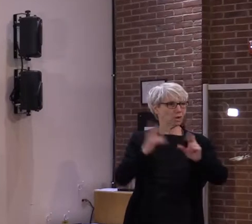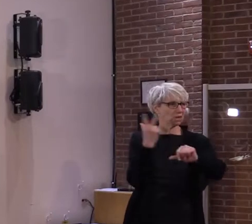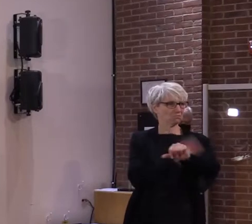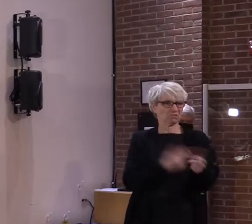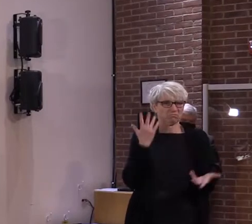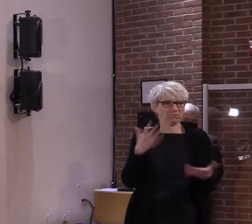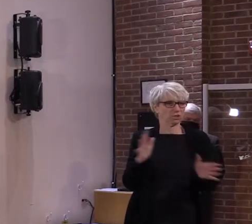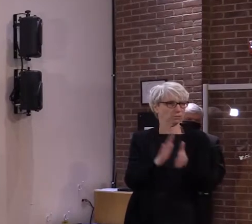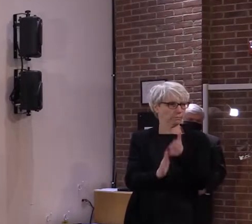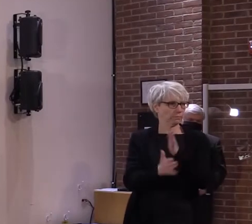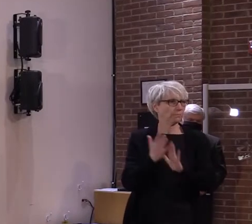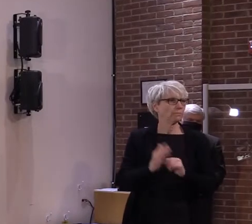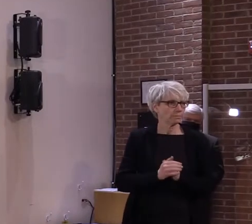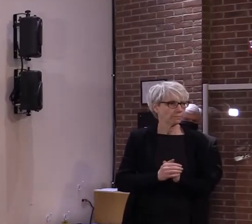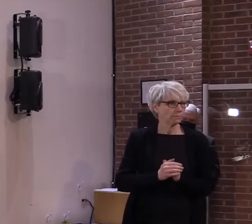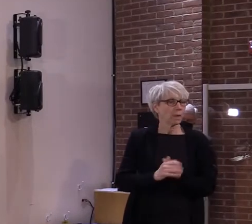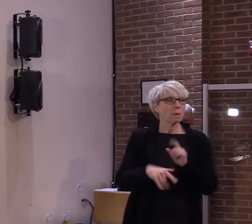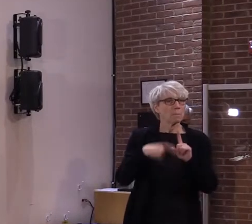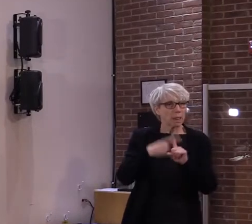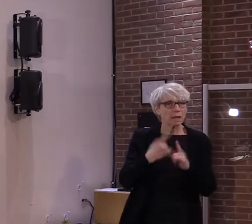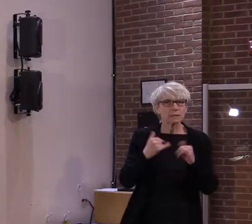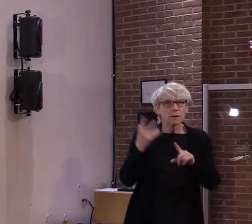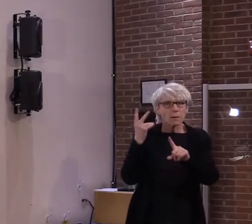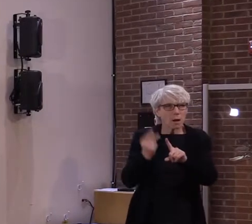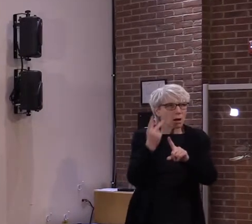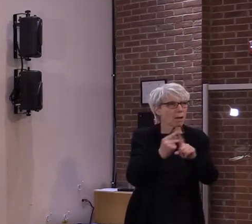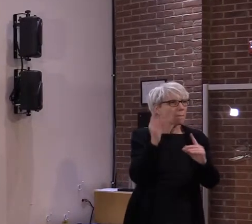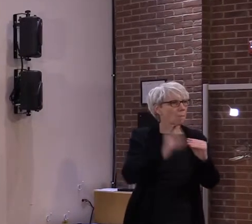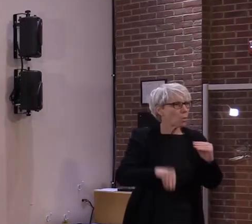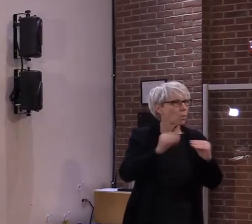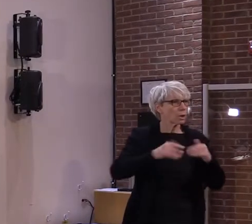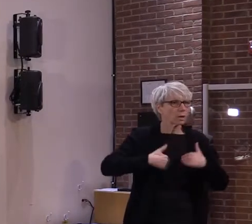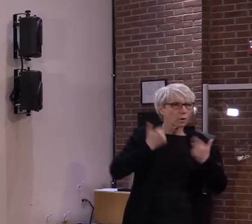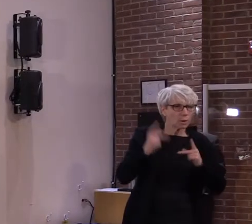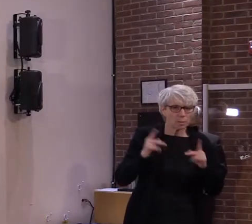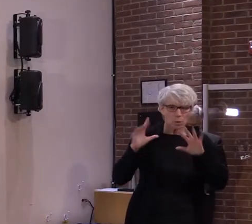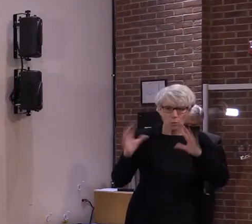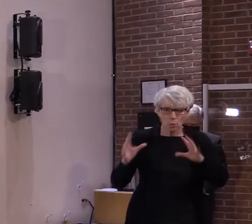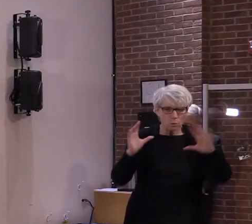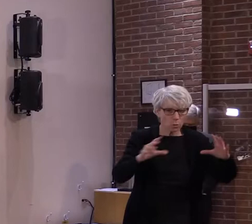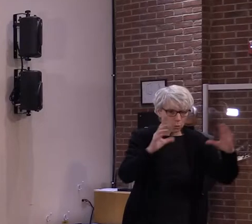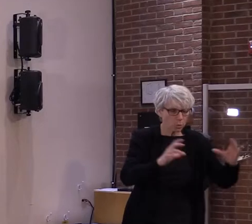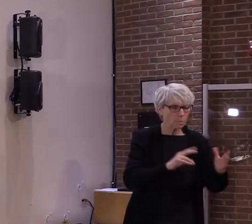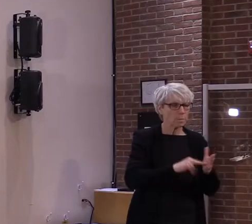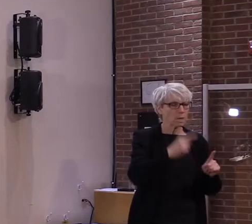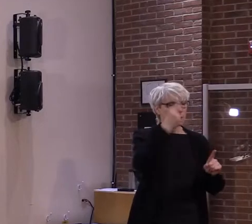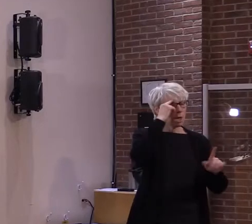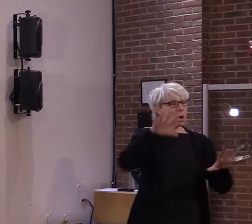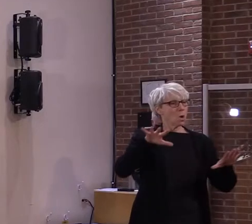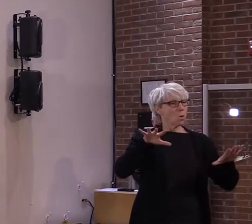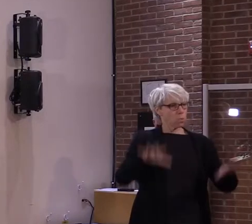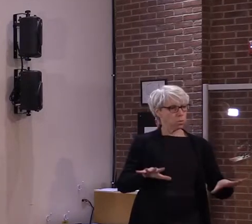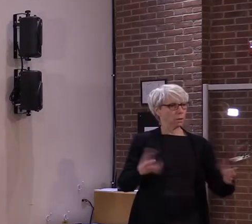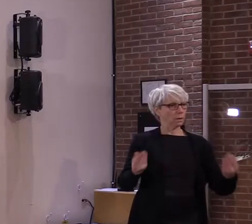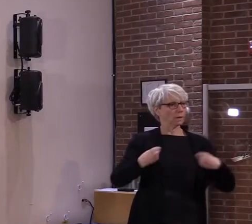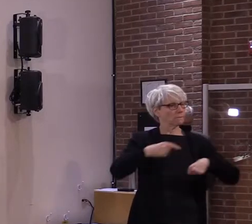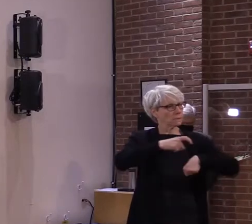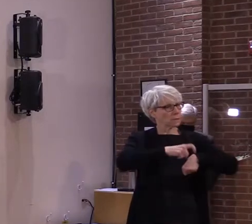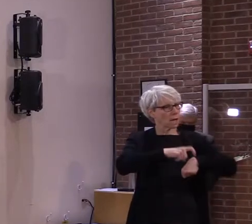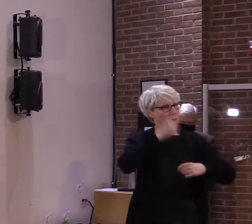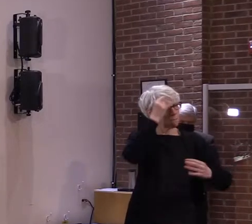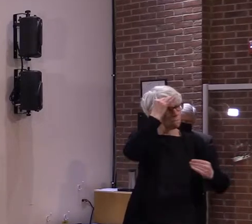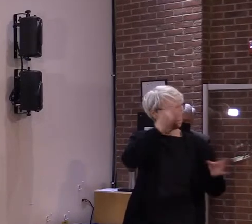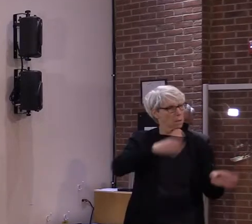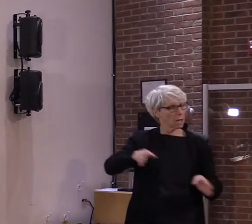more progress and COVID has fewer chances to spread, we can adjust our tactics. We will continue to